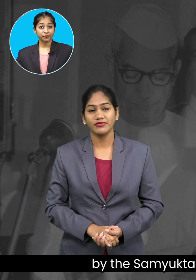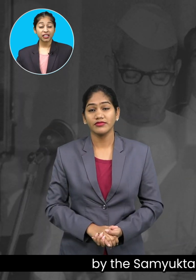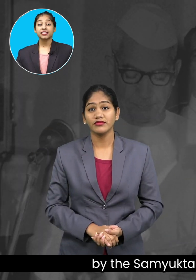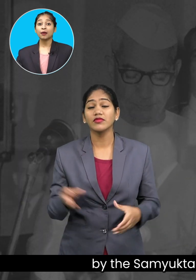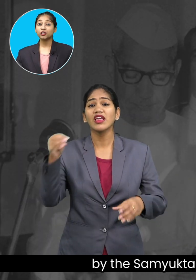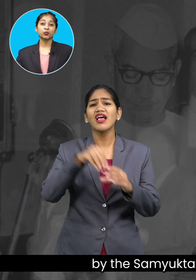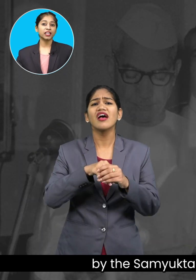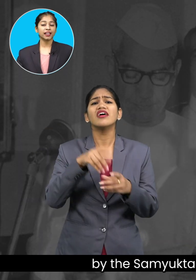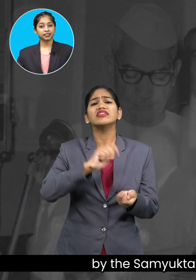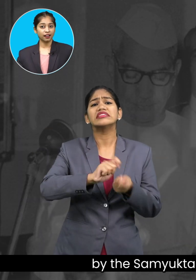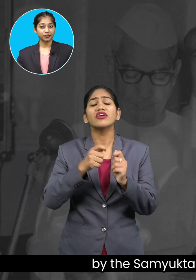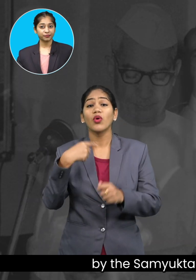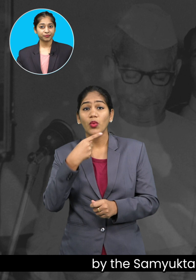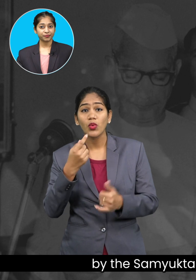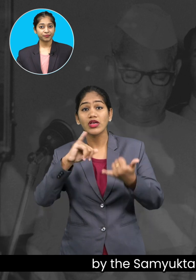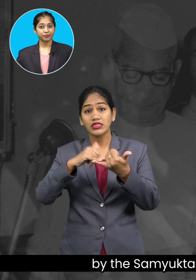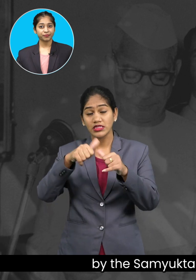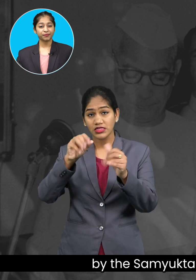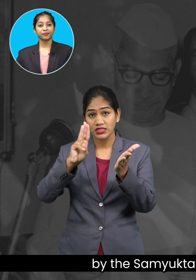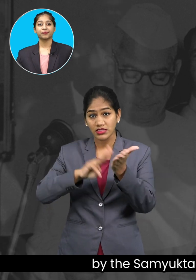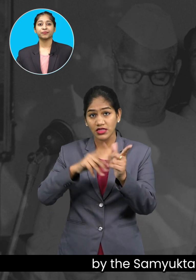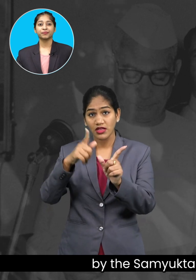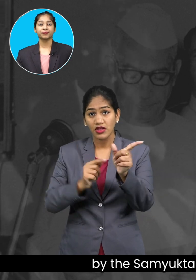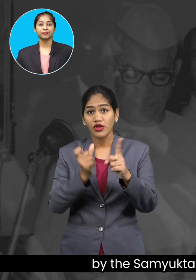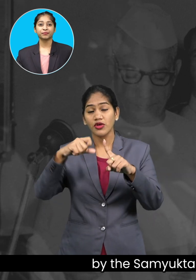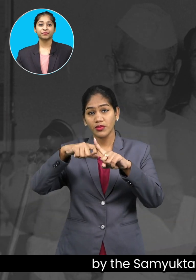by the Samyukt Vidayak Dal.